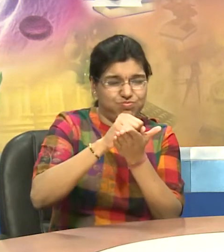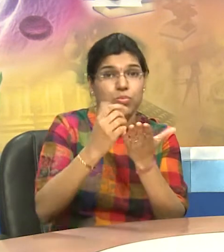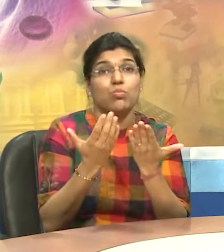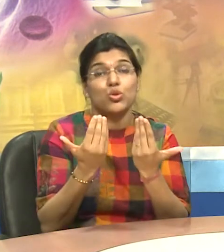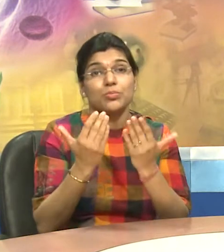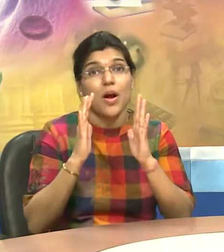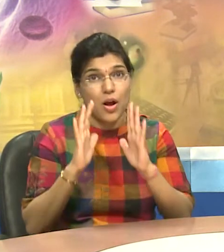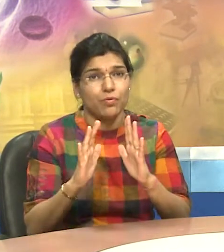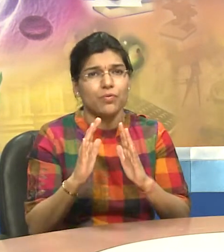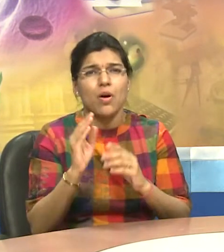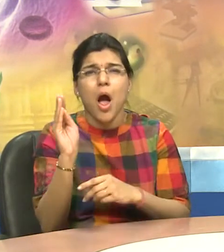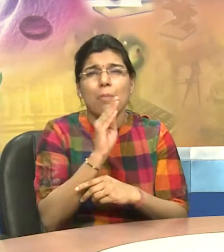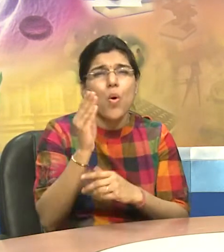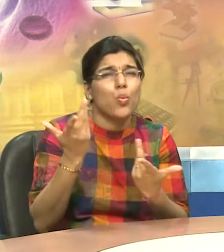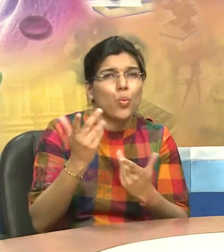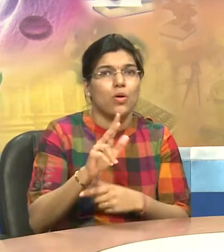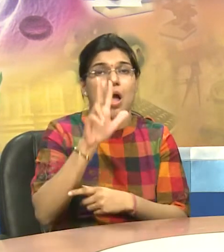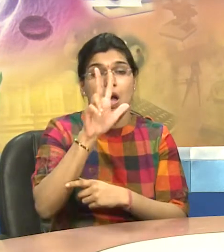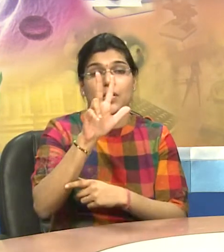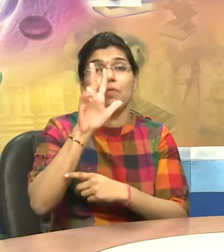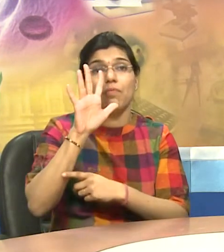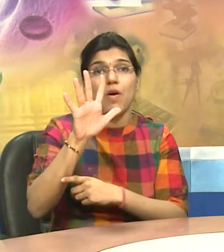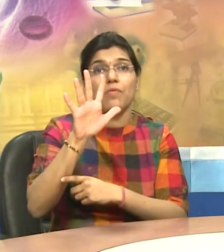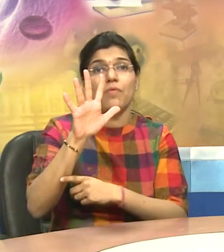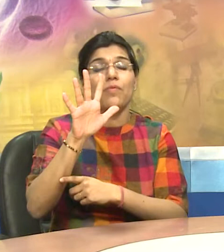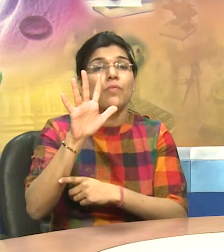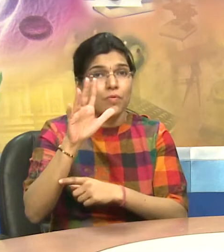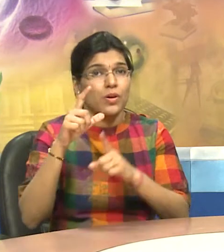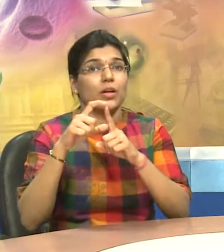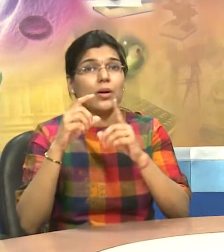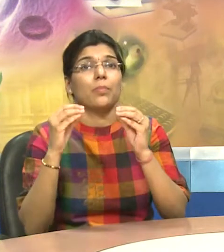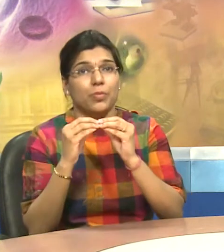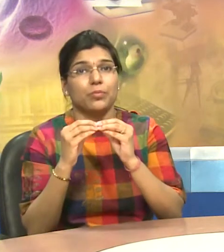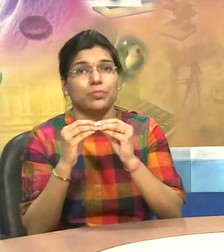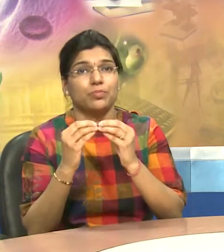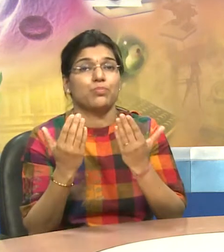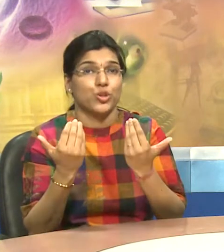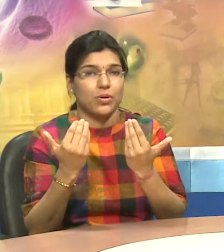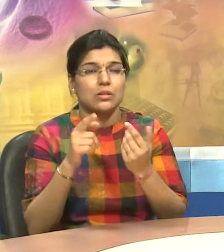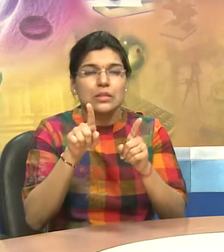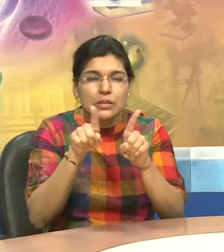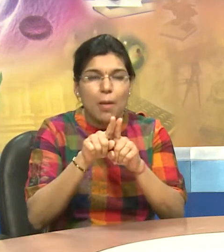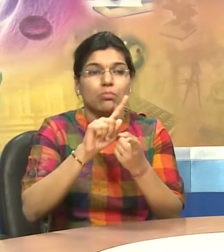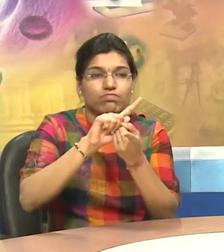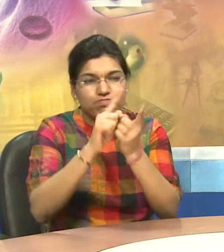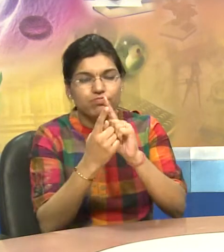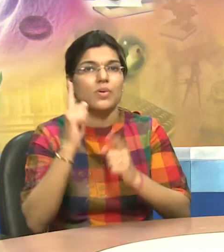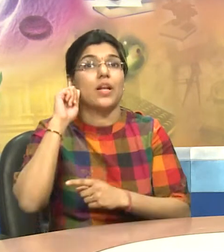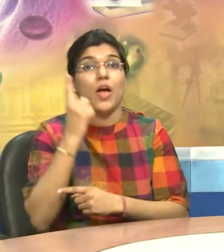damages are here when the range is between 85